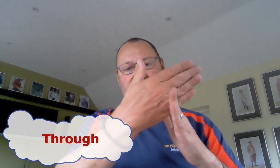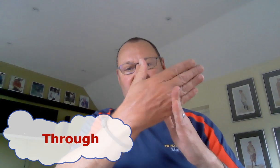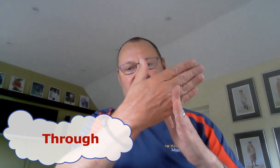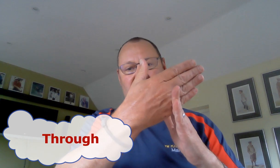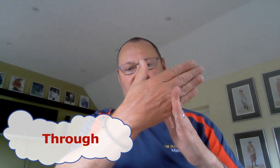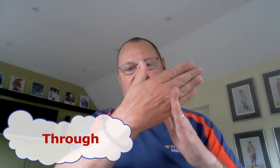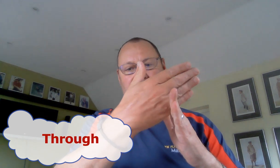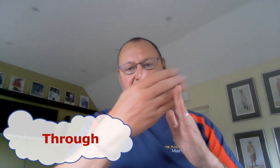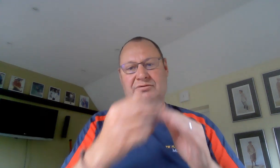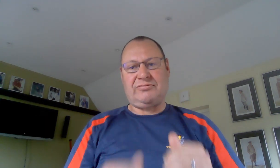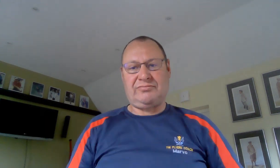Through.